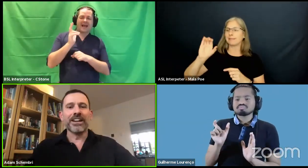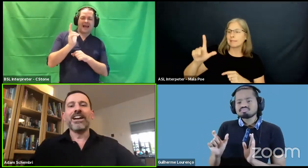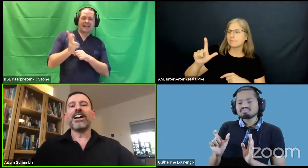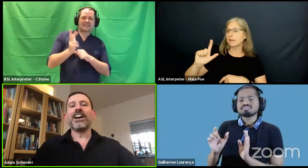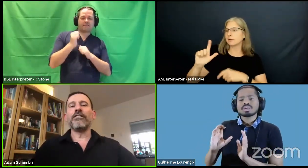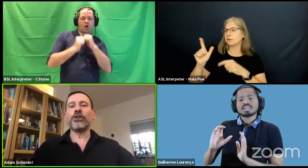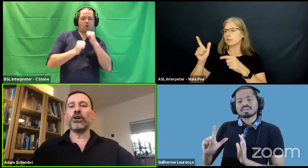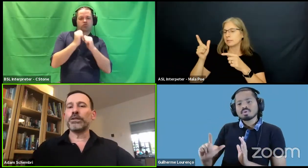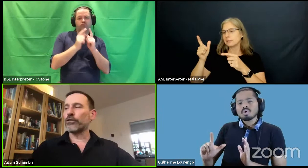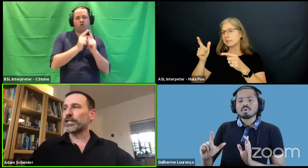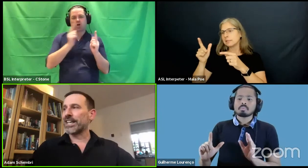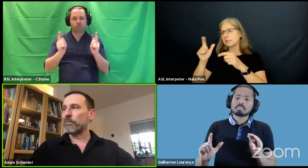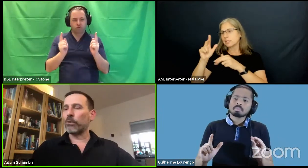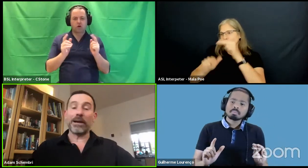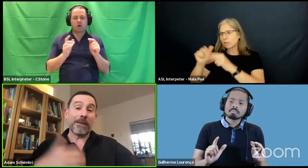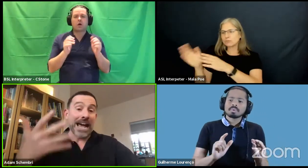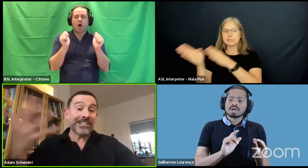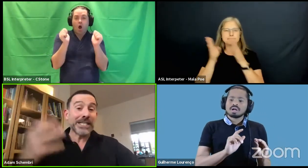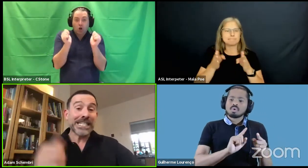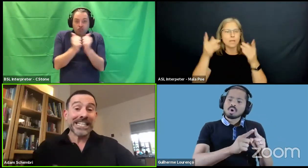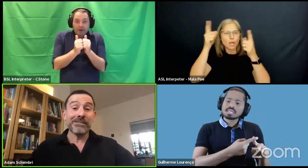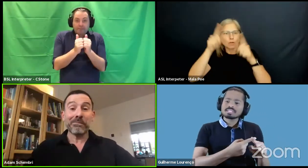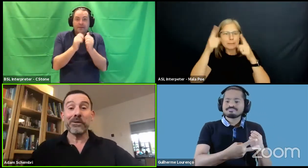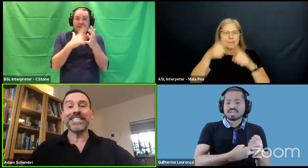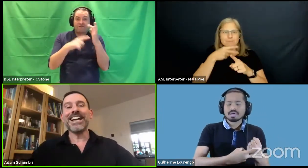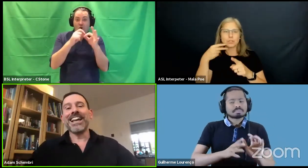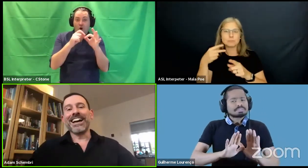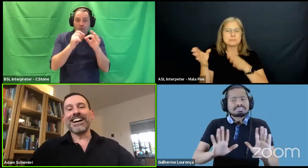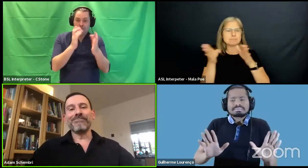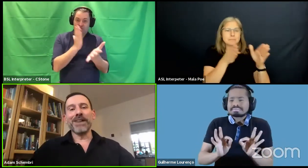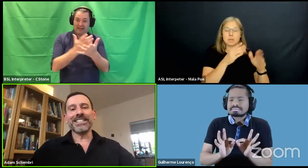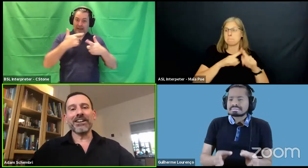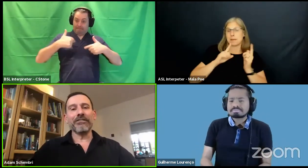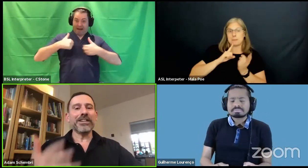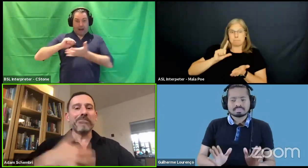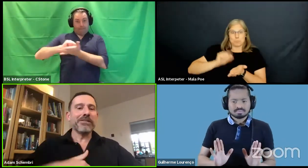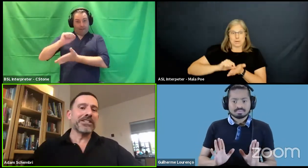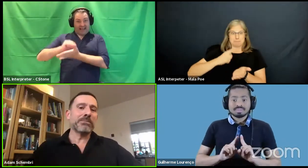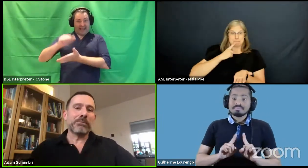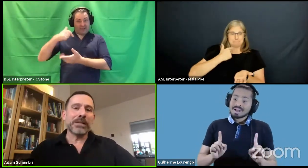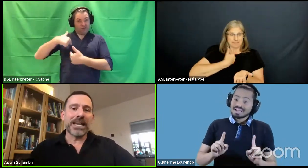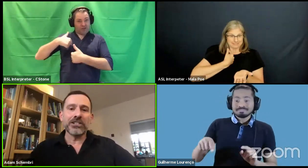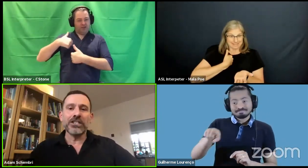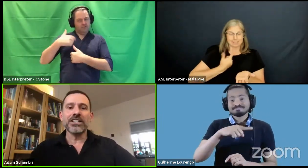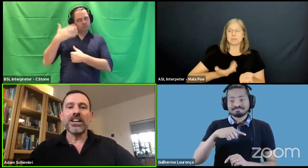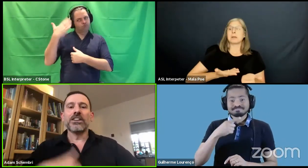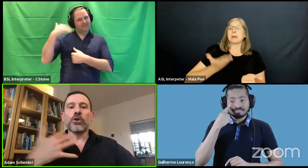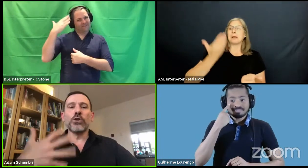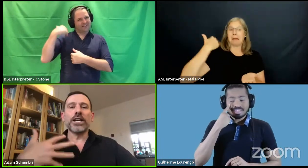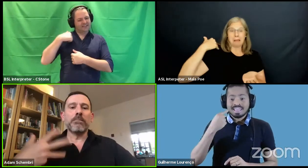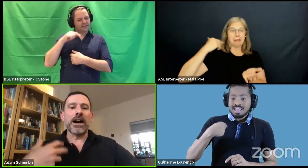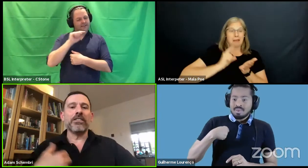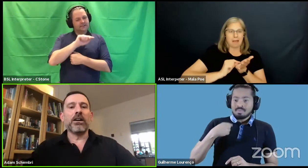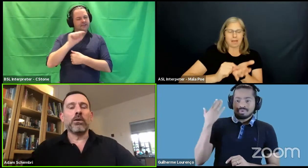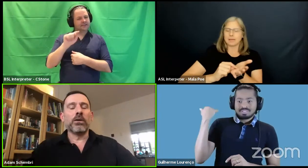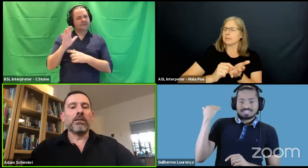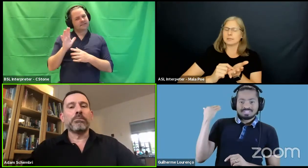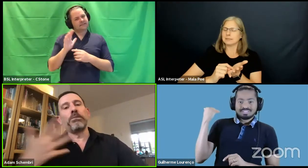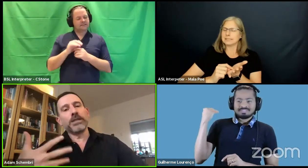agreement, verbs, for example, but I'm actually in print myself in previous publications talking